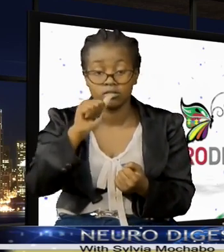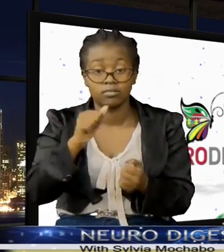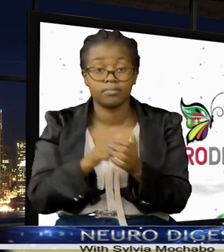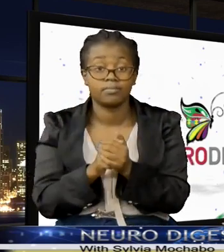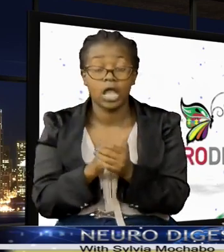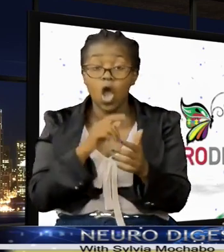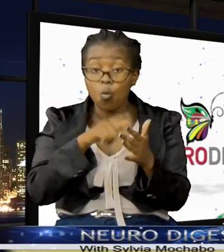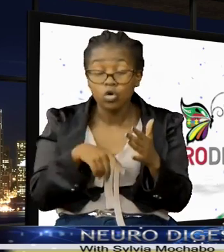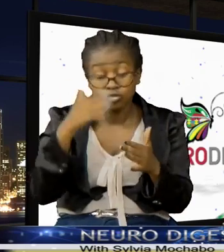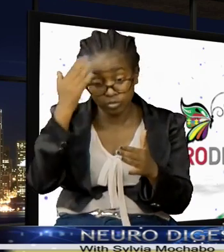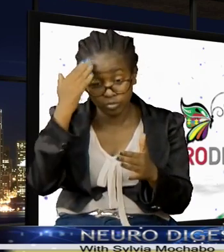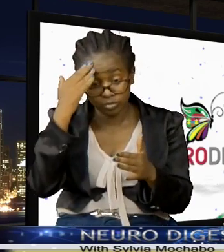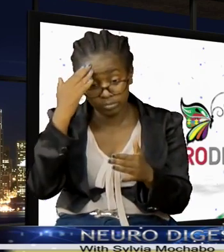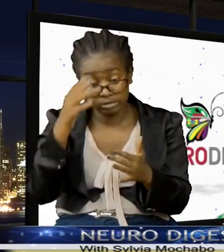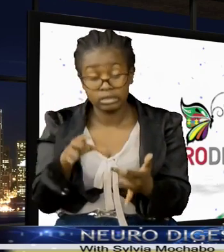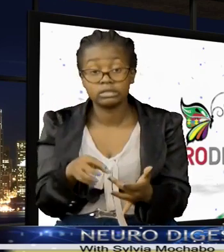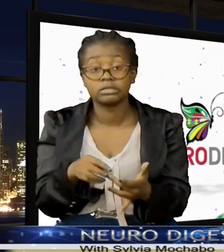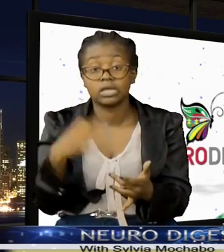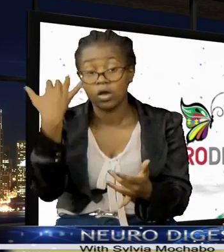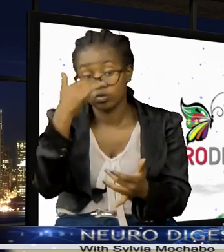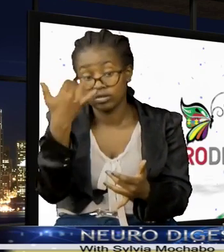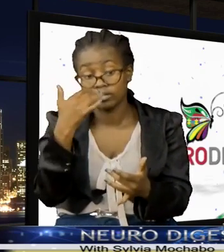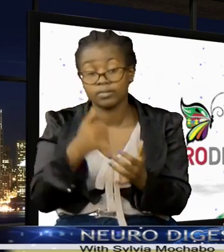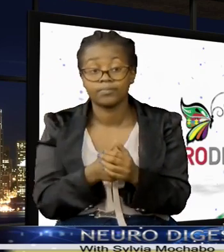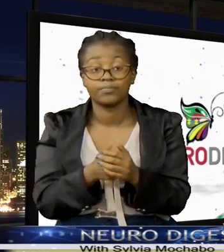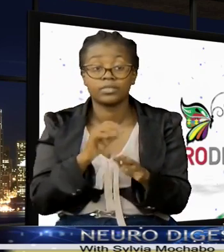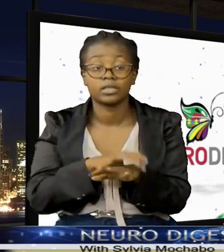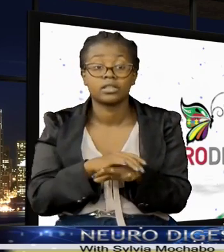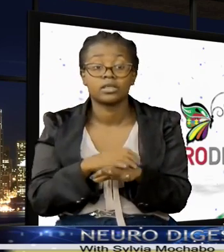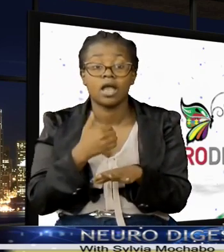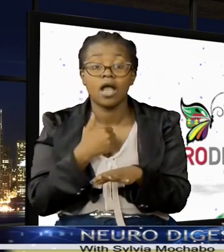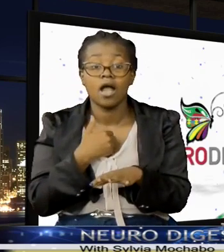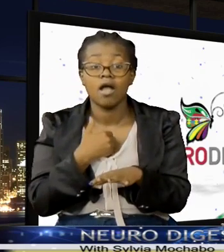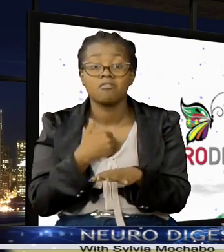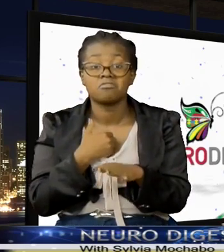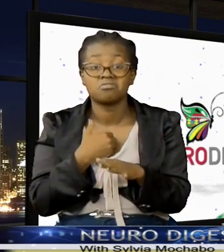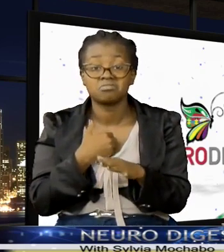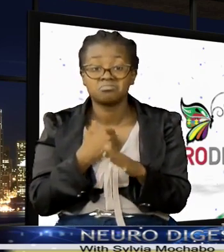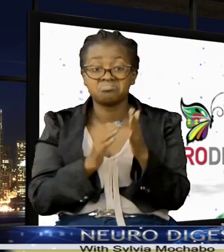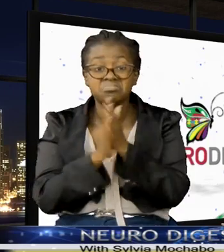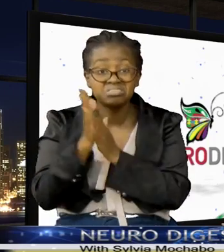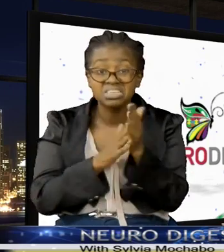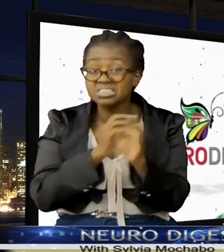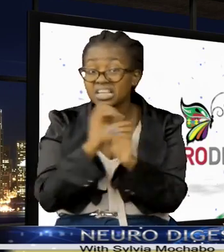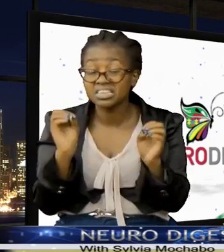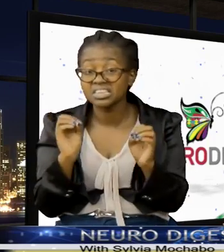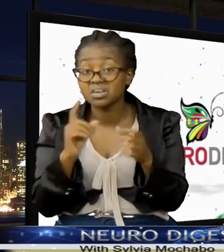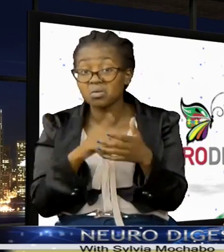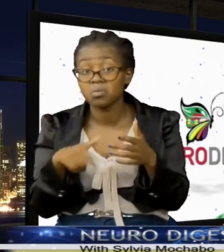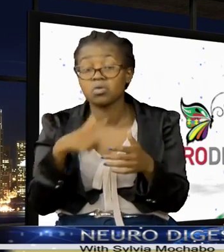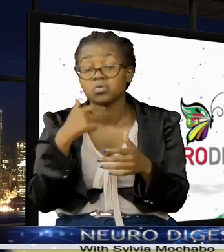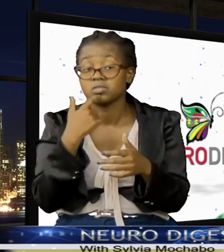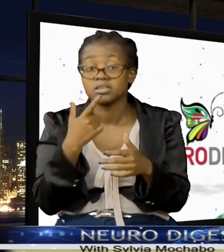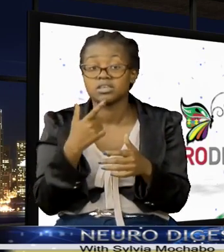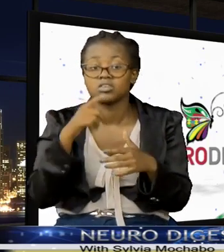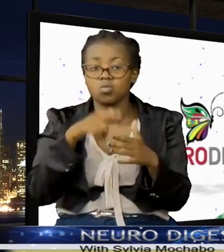And what you recognize with especially the autistics, you'll find that they have zero interest in what we normally stereotypically